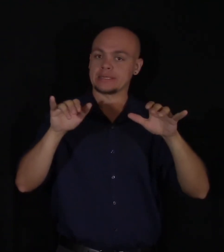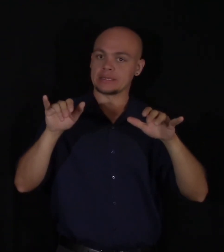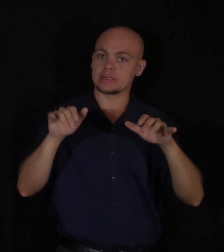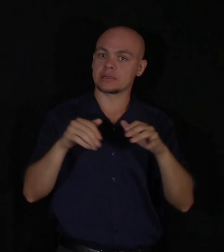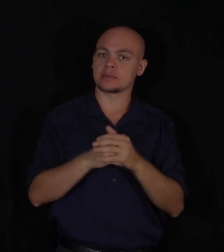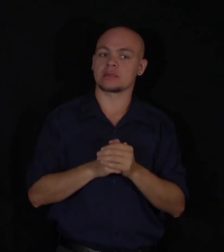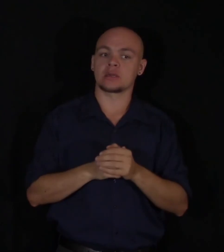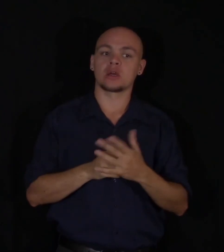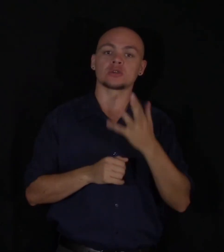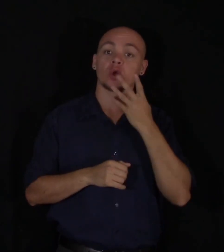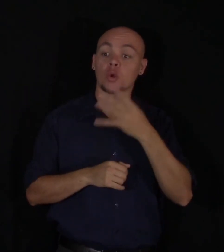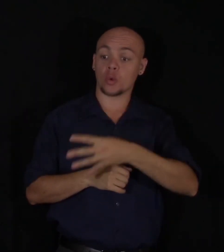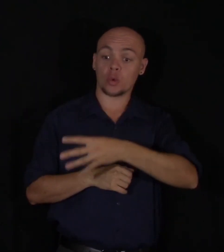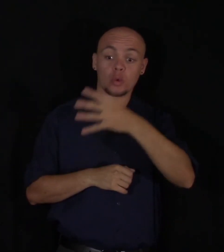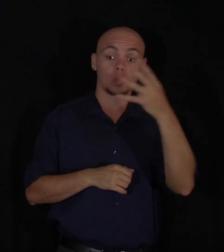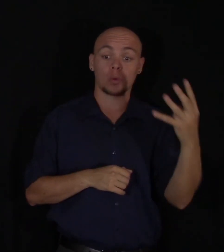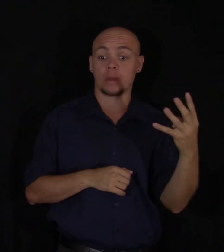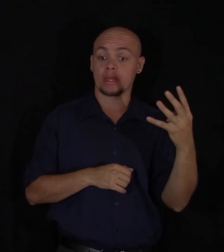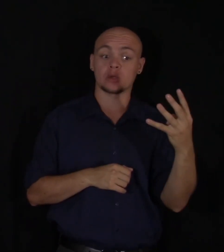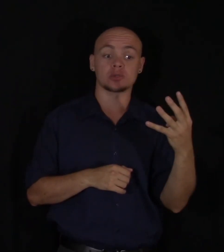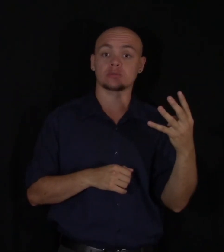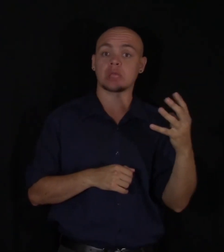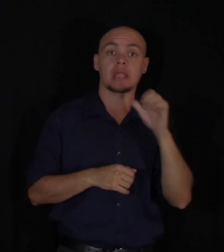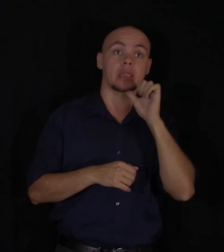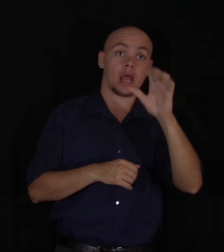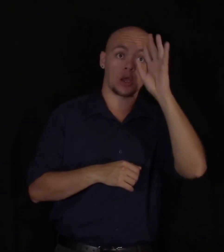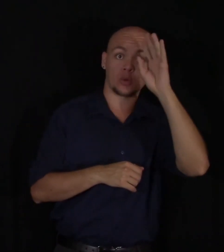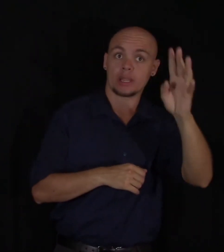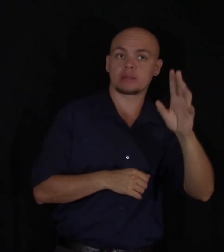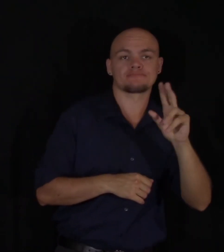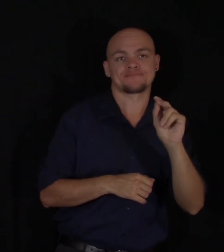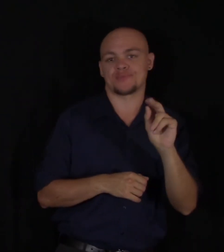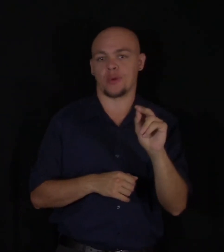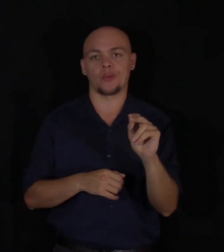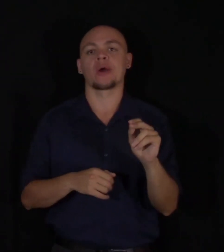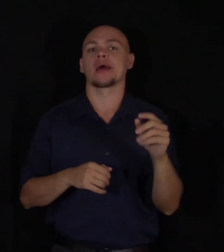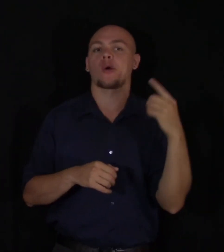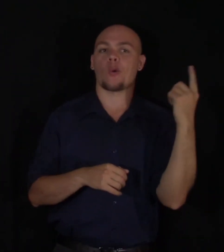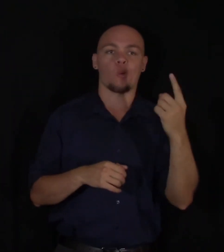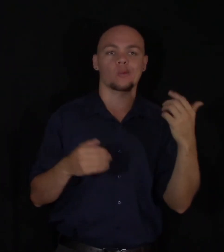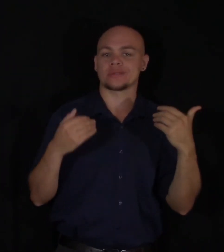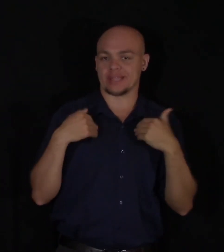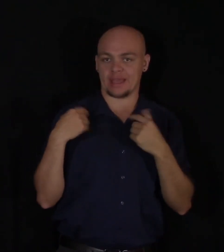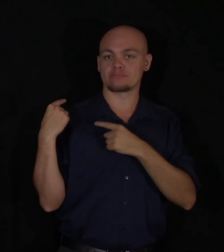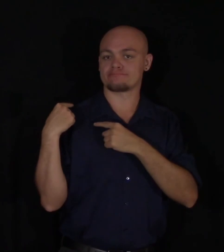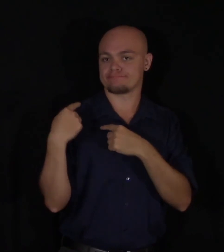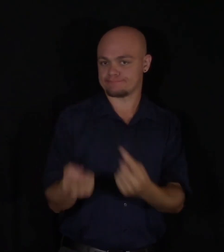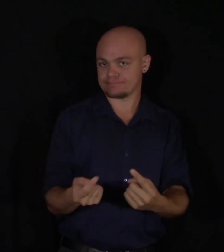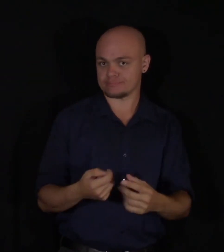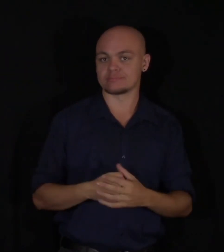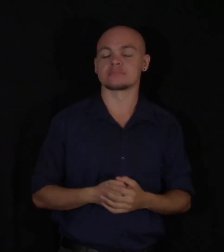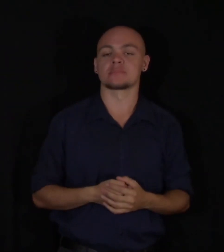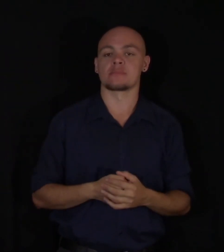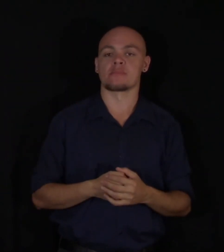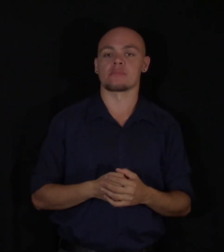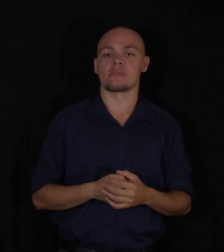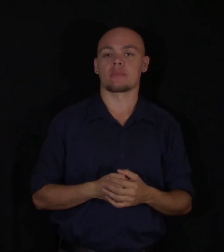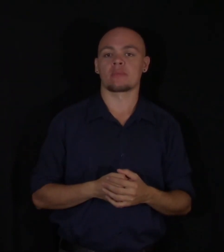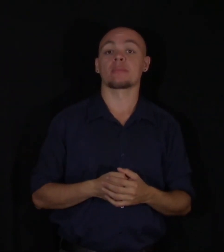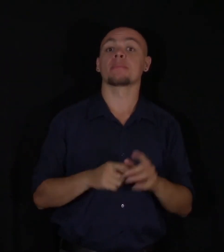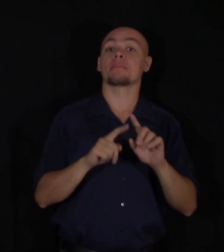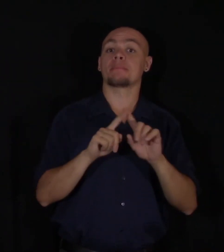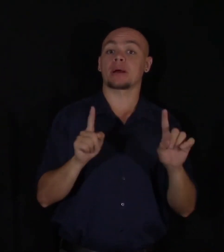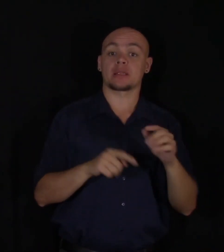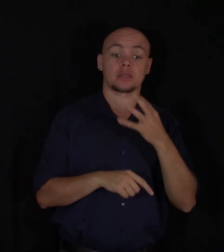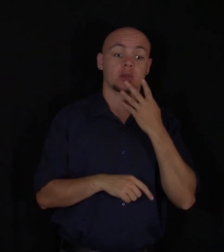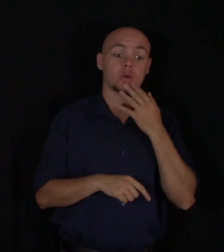thriving, creating, taking up space, making families and strong connections. There is a shortage of queers